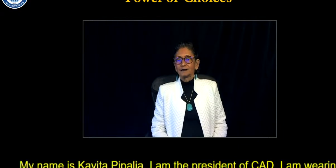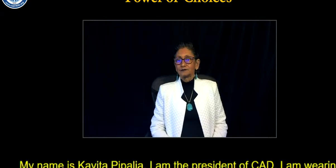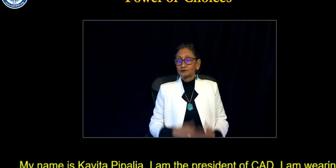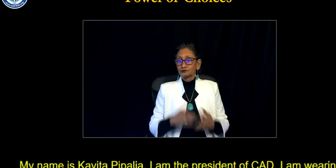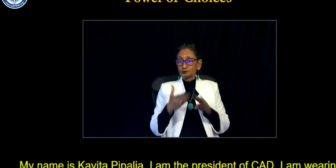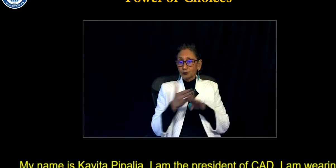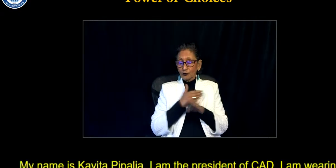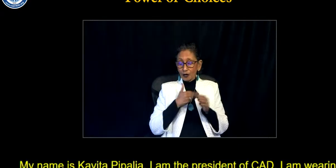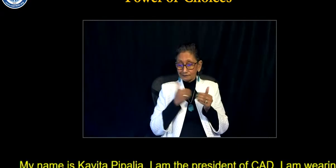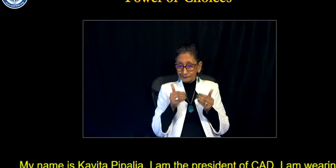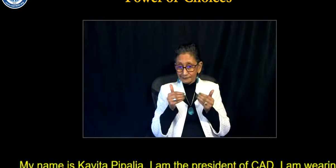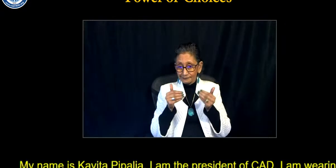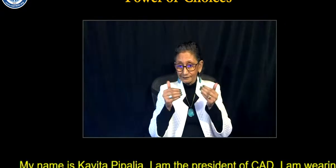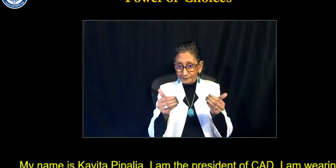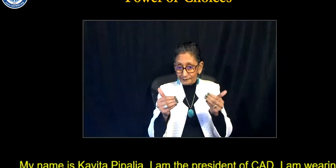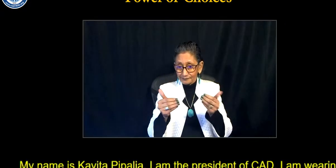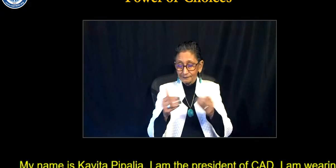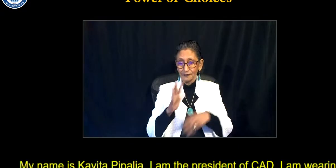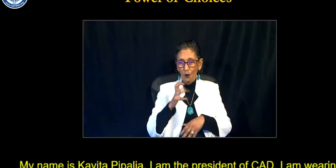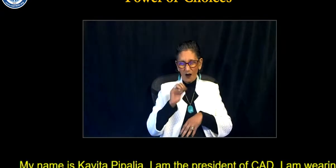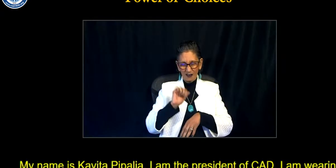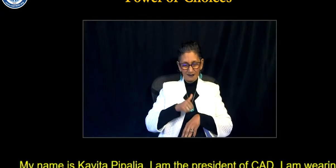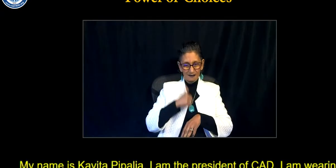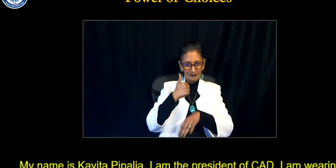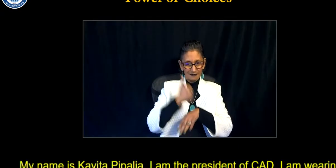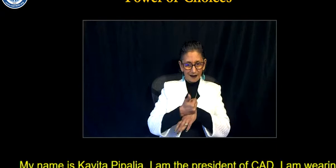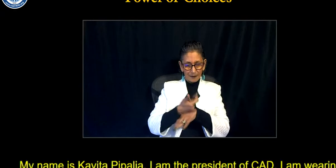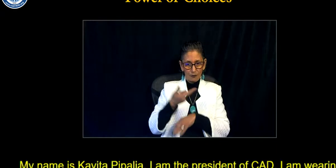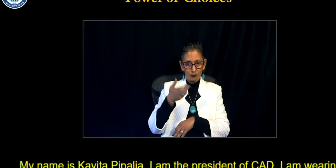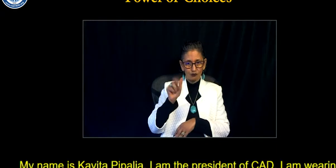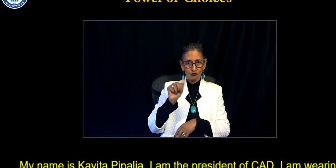on both my ring fingers on both hands.